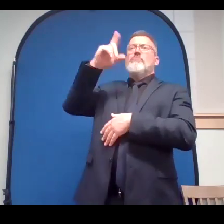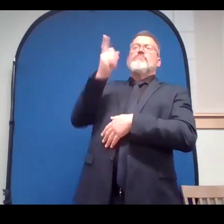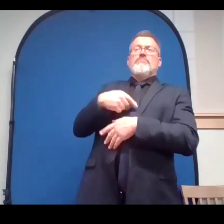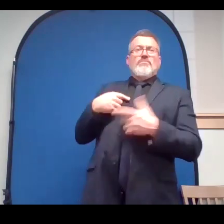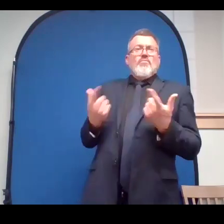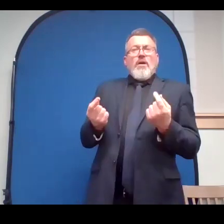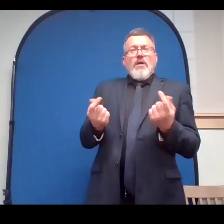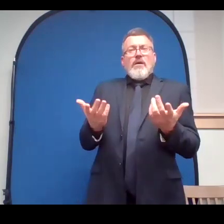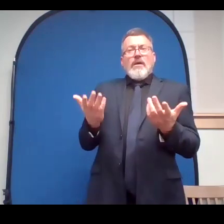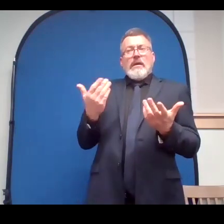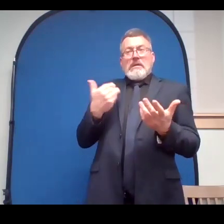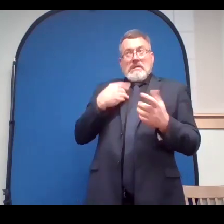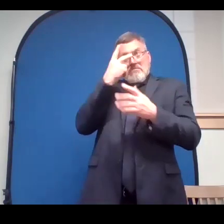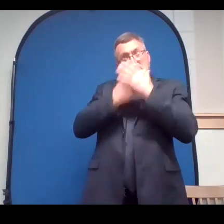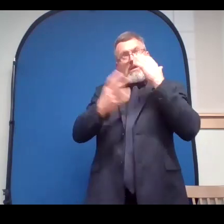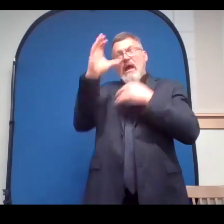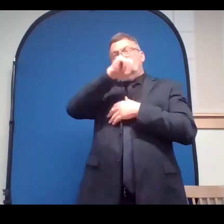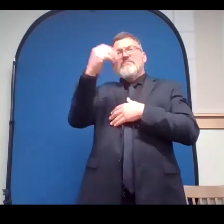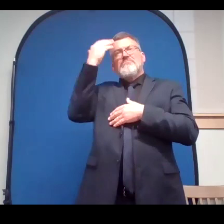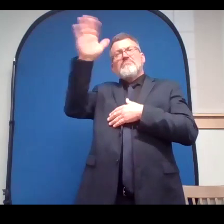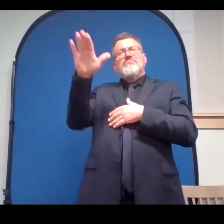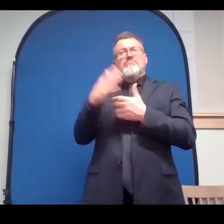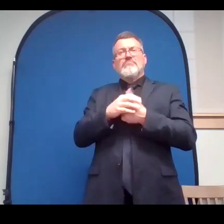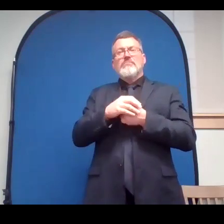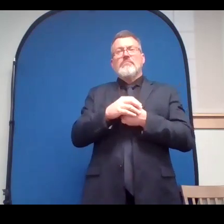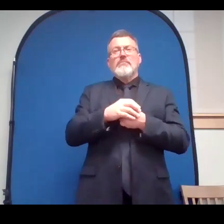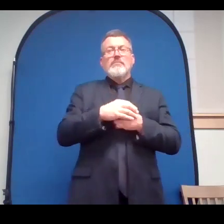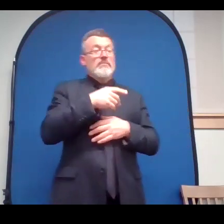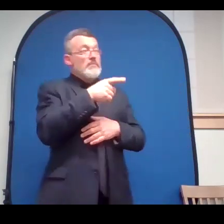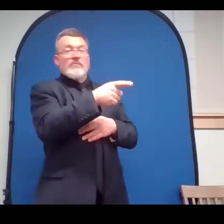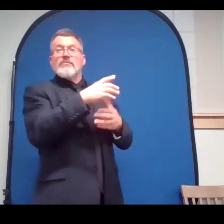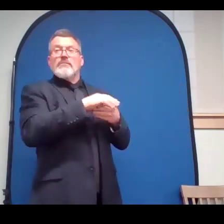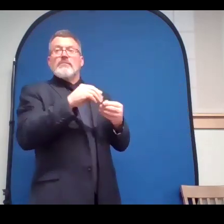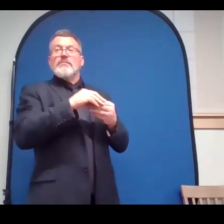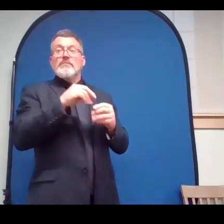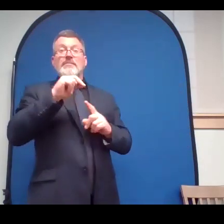would have done, sir. So when you say we would have handled it differently in Nashua, what do you mean?